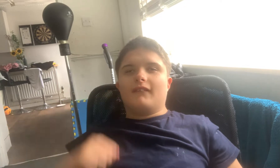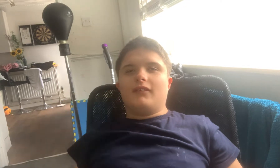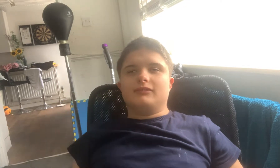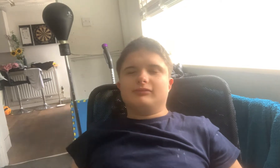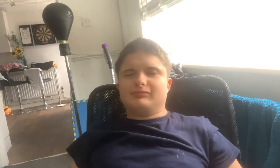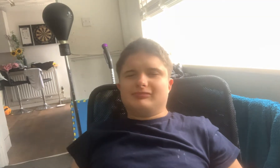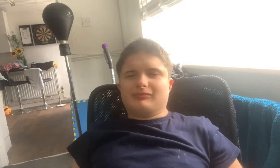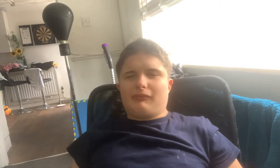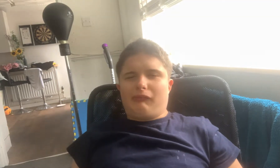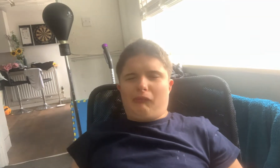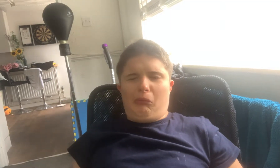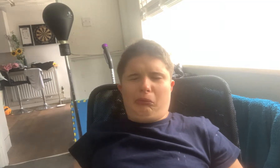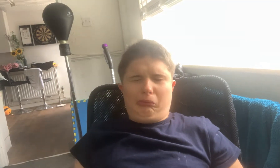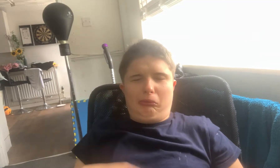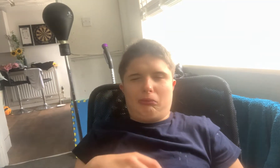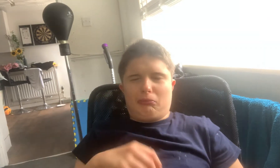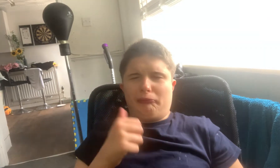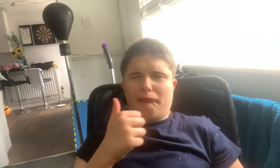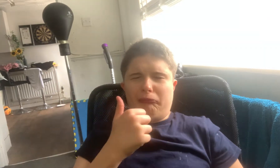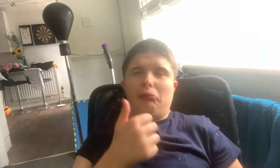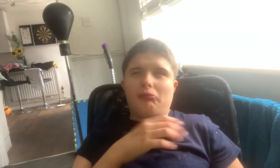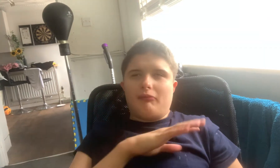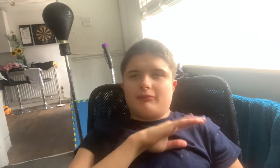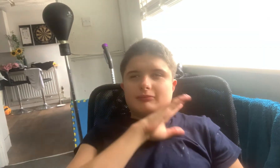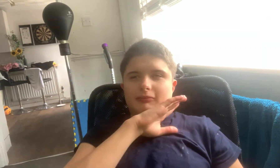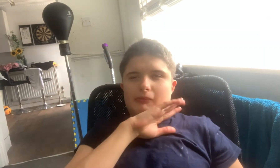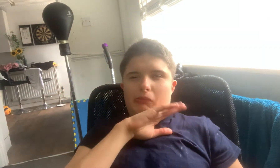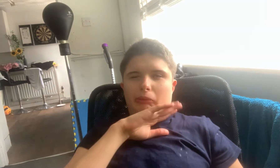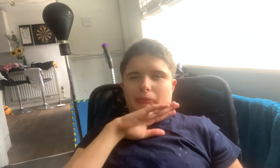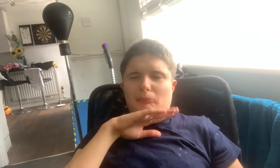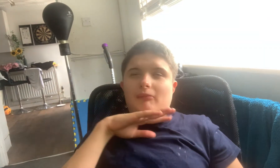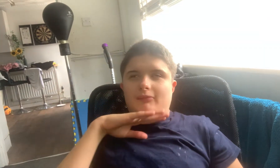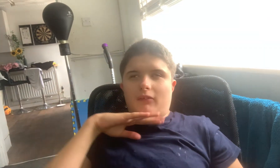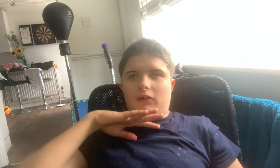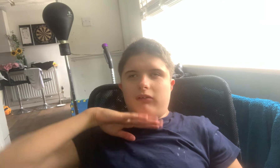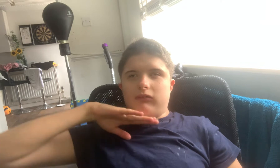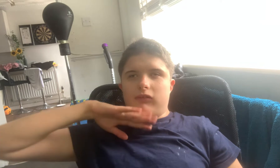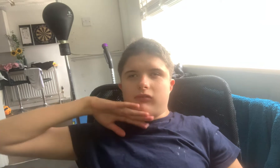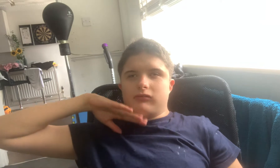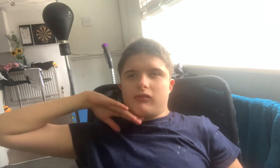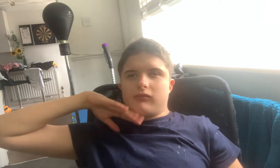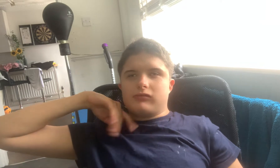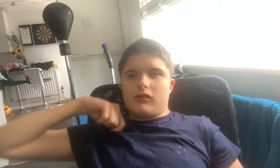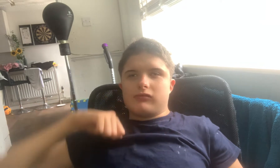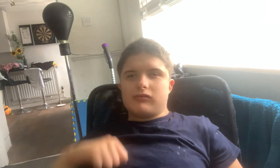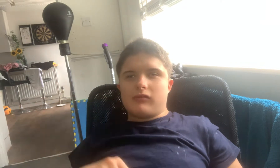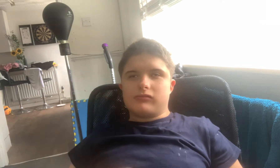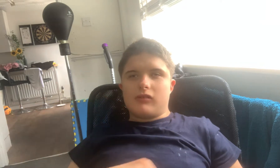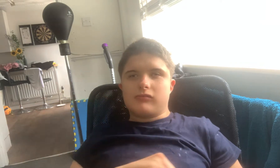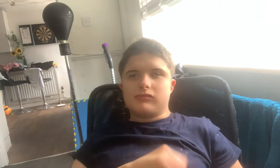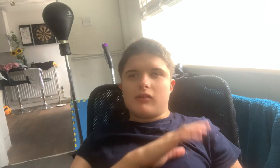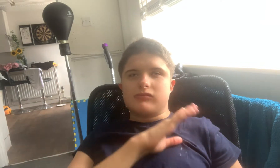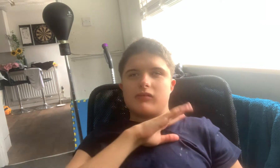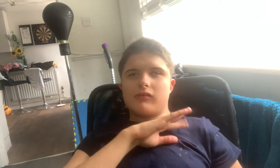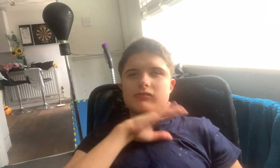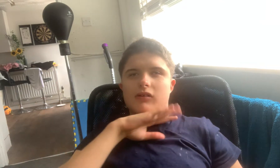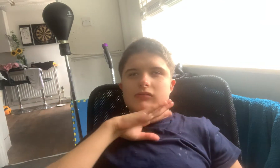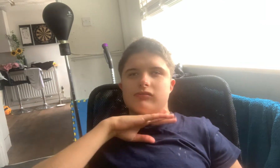23. Here comes a question. What's special about the HP Pavilion? It's got Windows 11, says Rita, and a touchscreen lets you tap, zoom, snap,